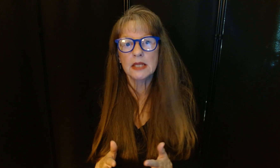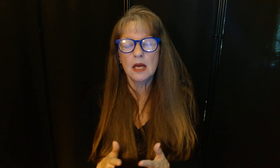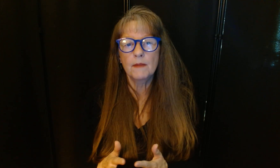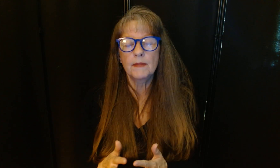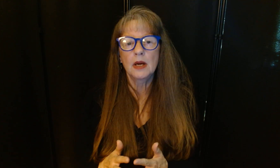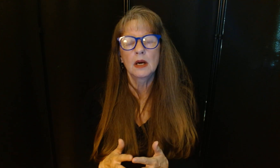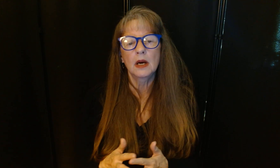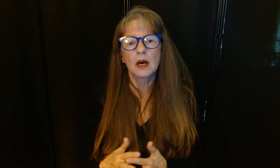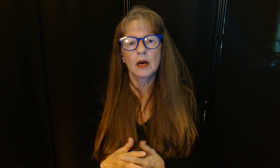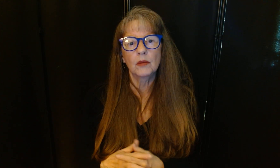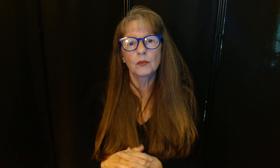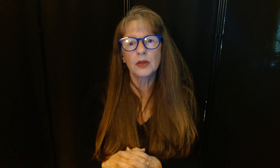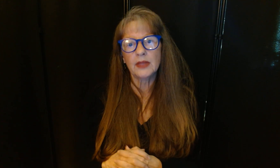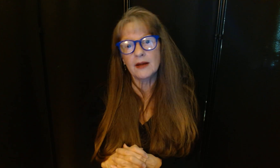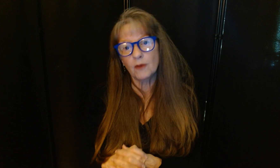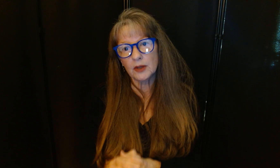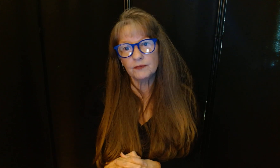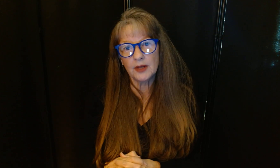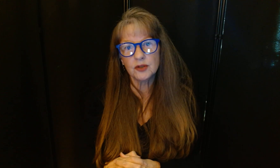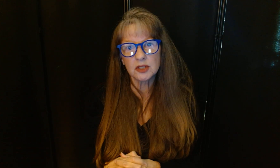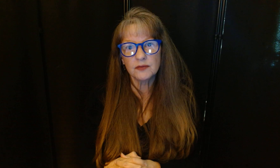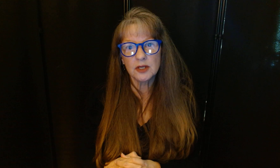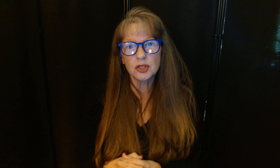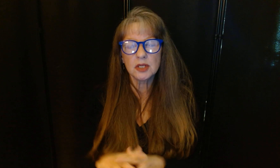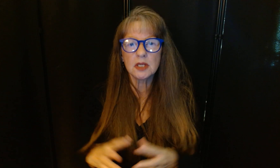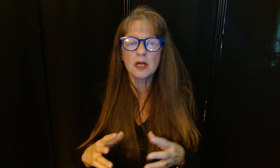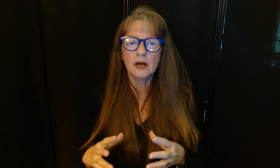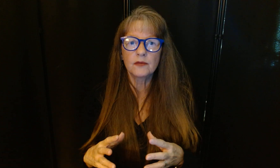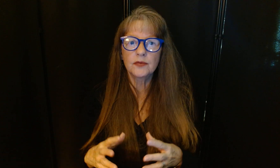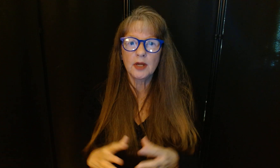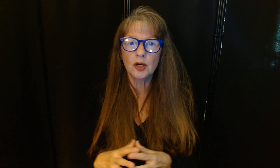Muslim. They just finished it of their